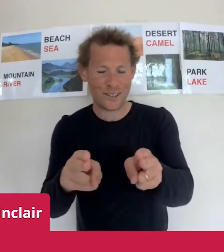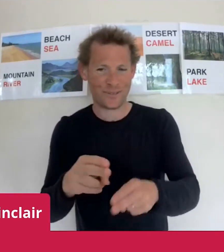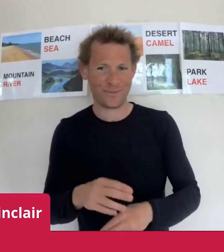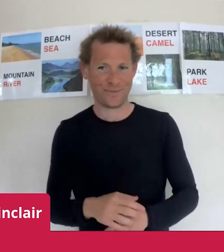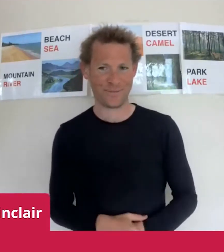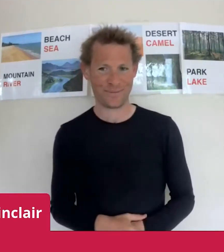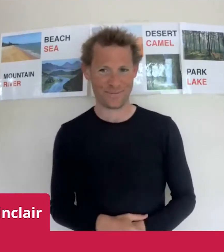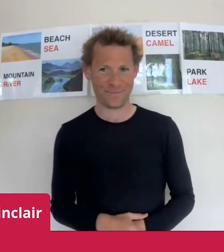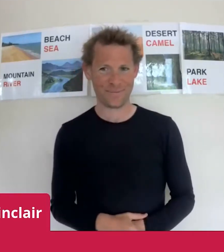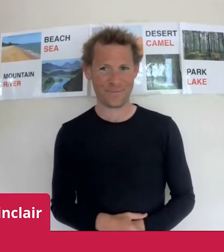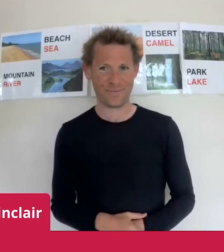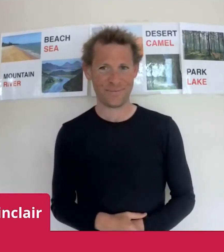river.